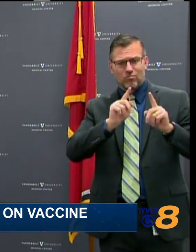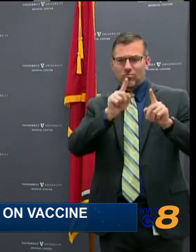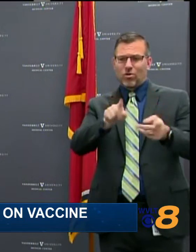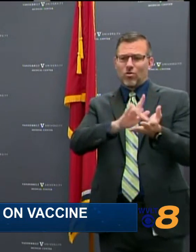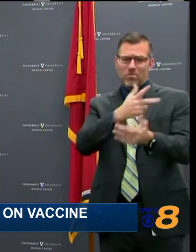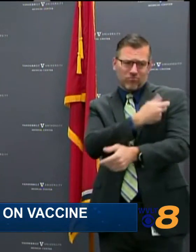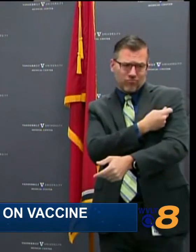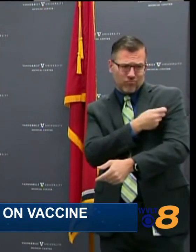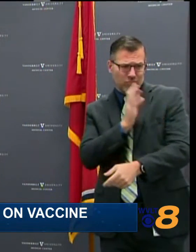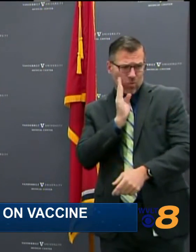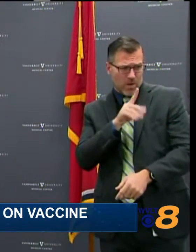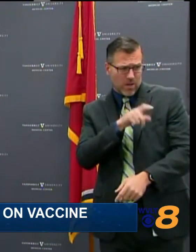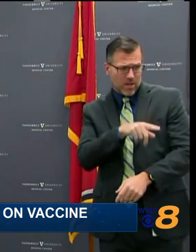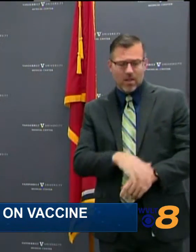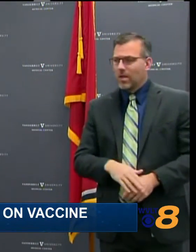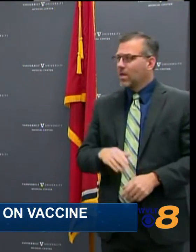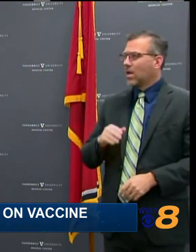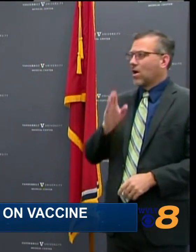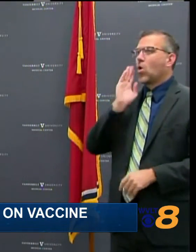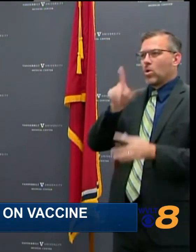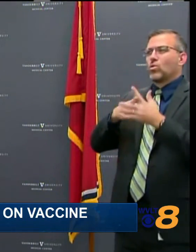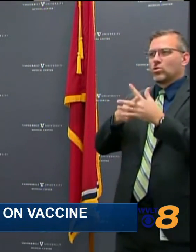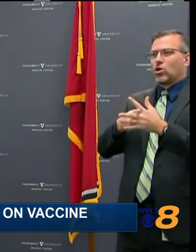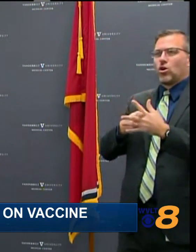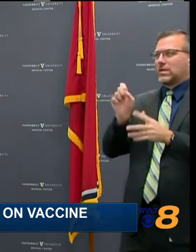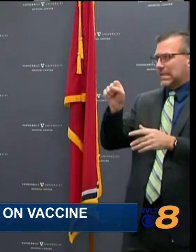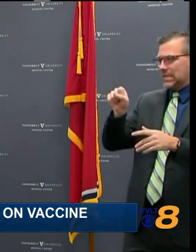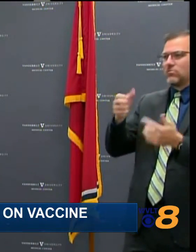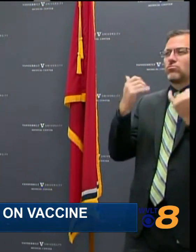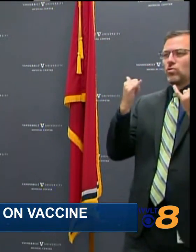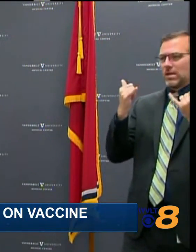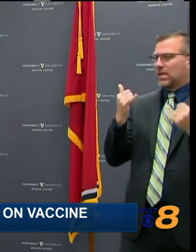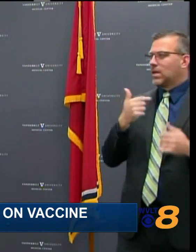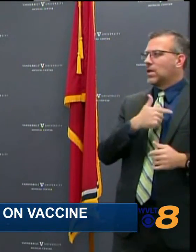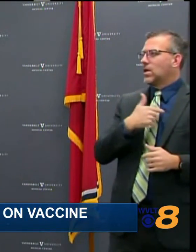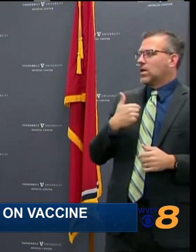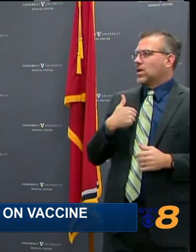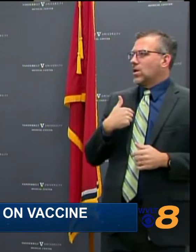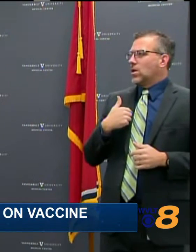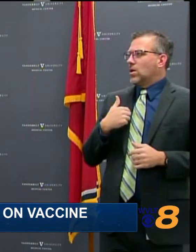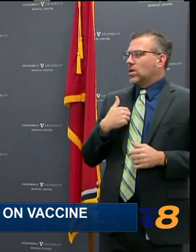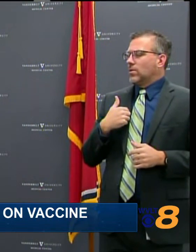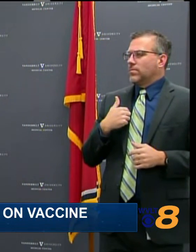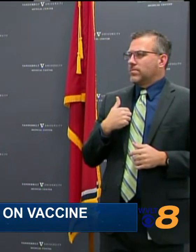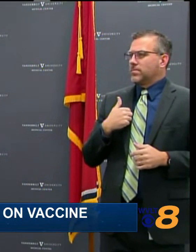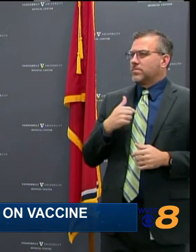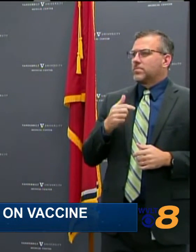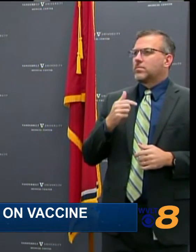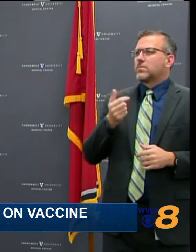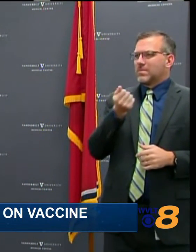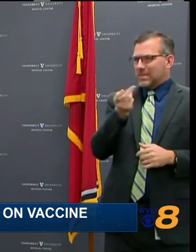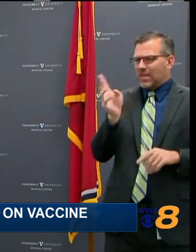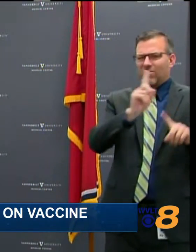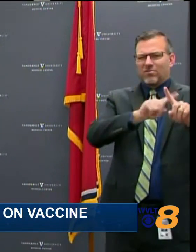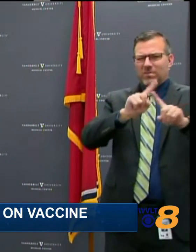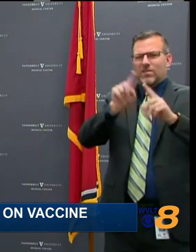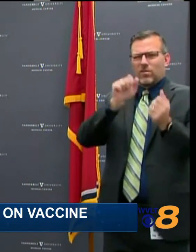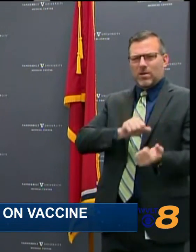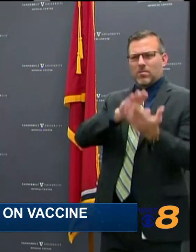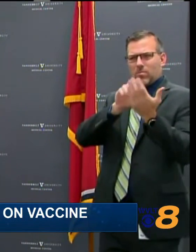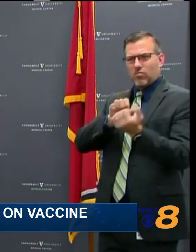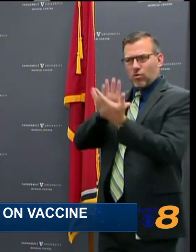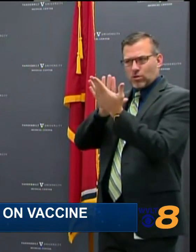with messaging from the very top down, just like today. So there'll be a number of approaches to messaging